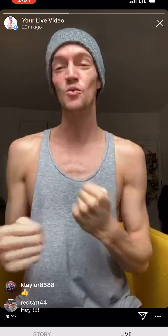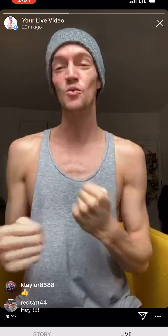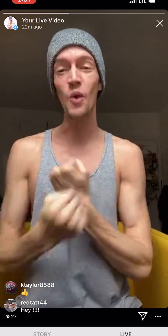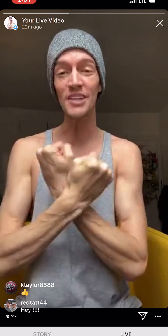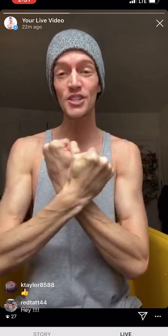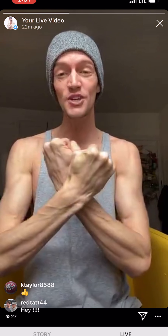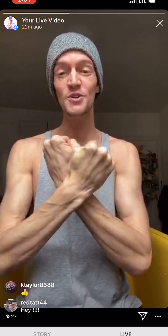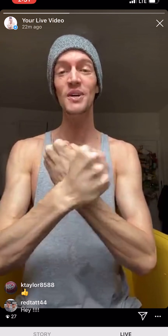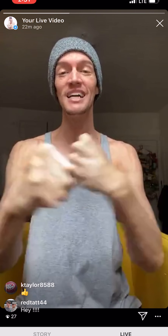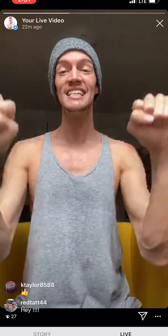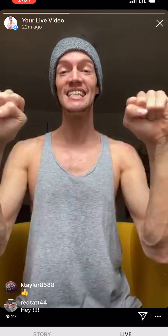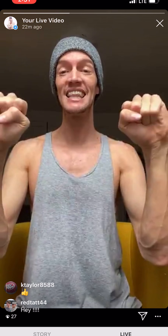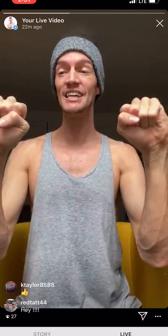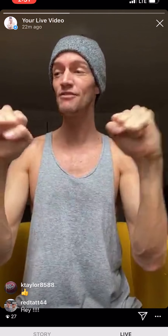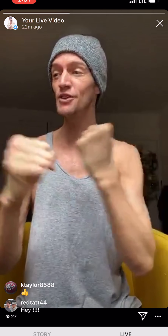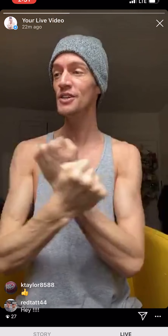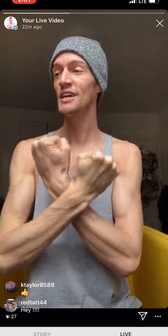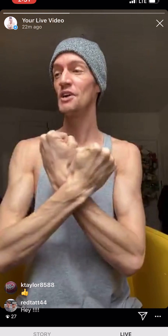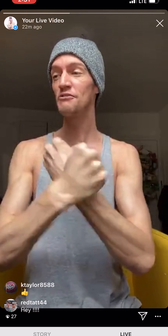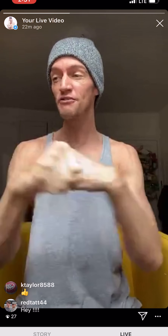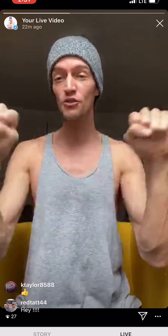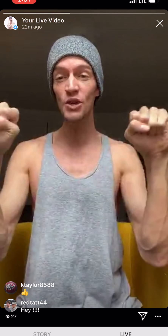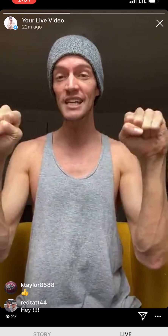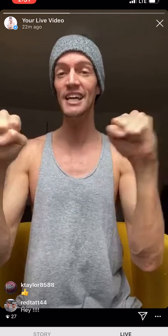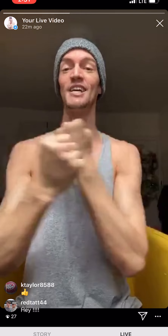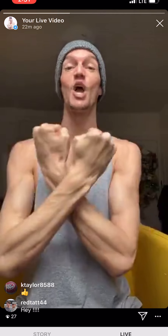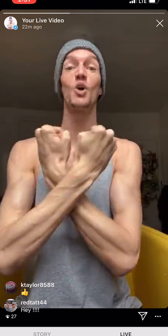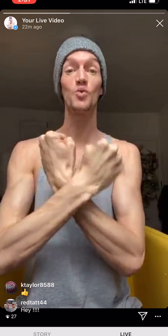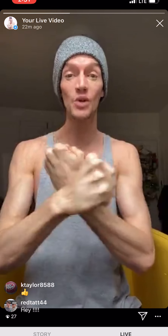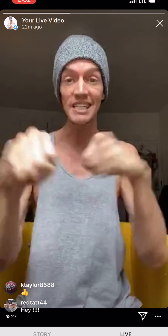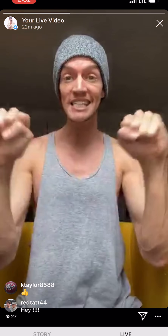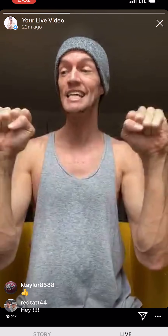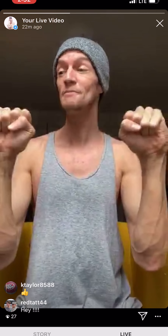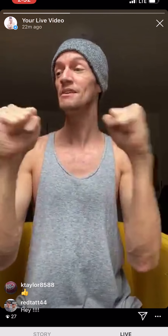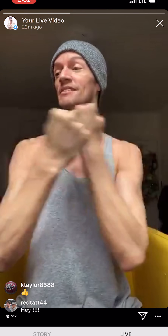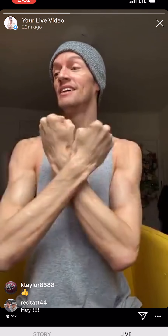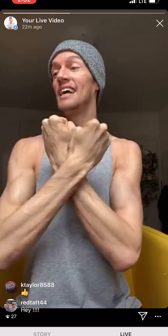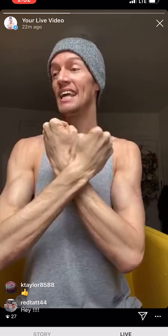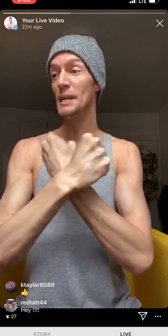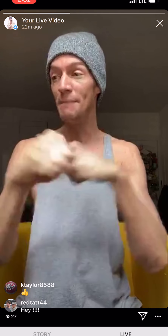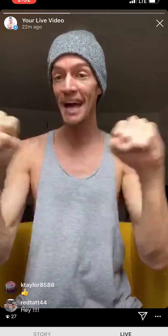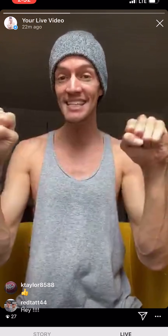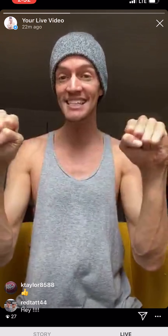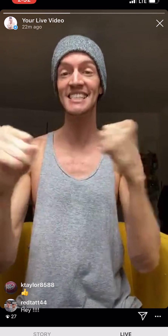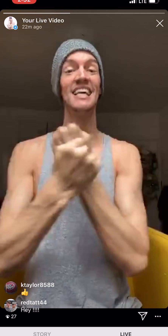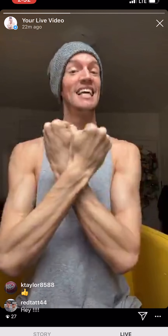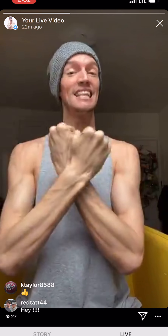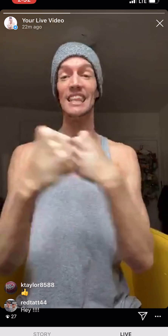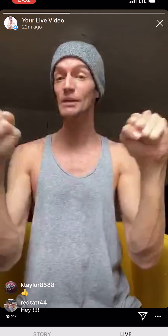rescue, deliver, free, redeem, independent, liberty.